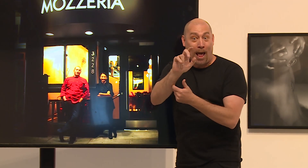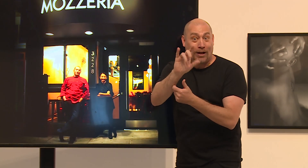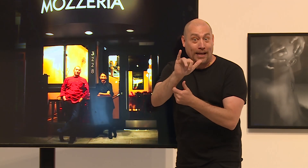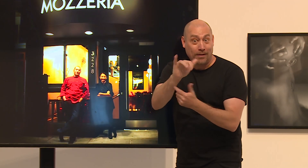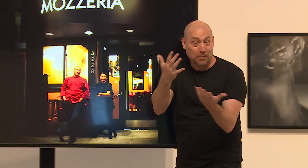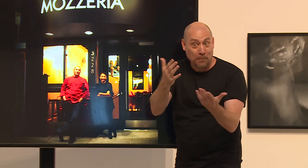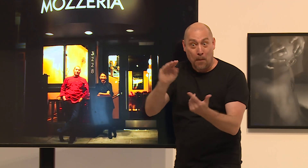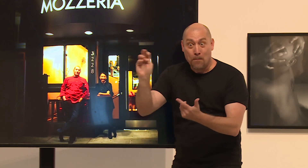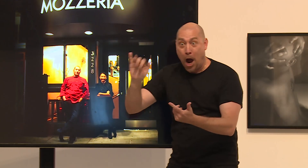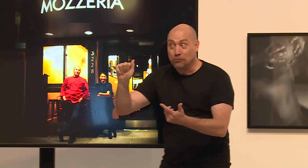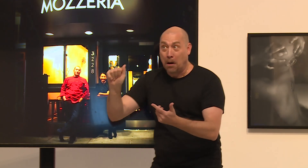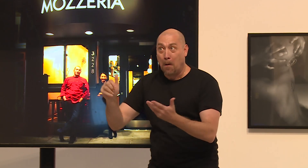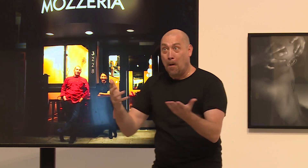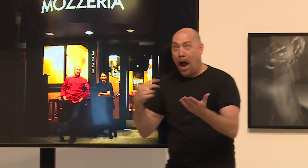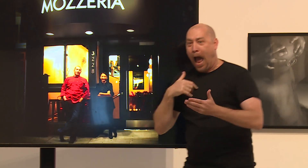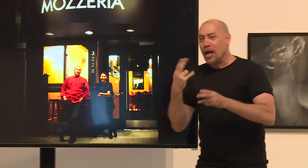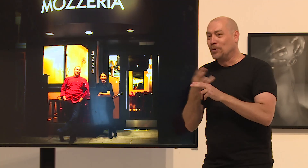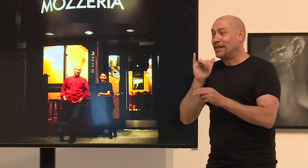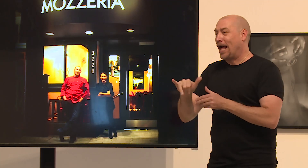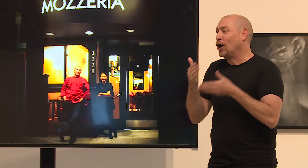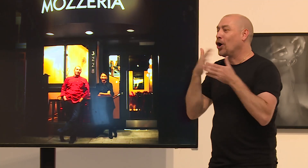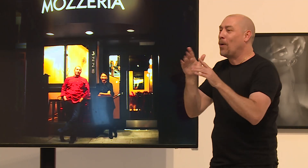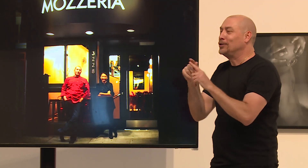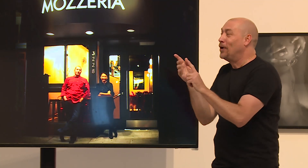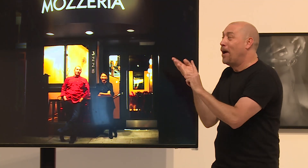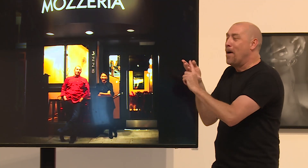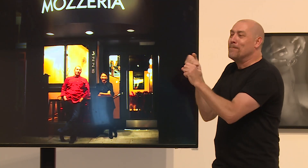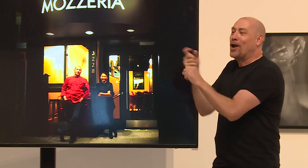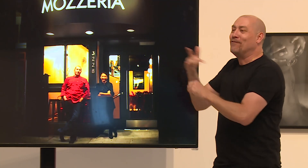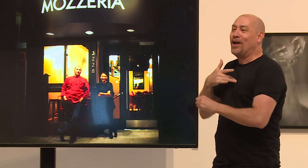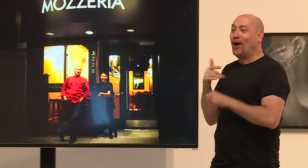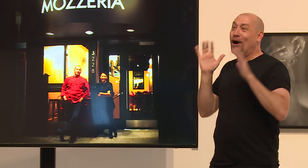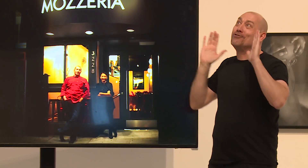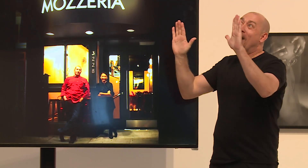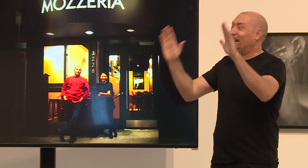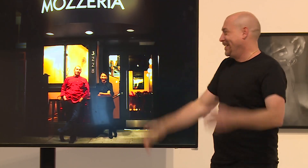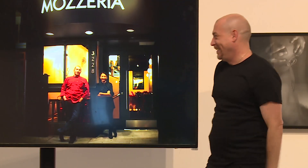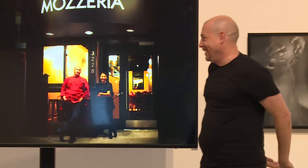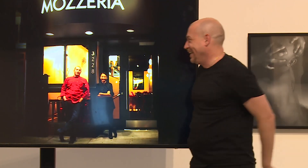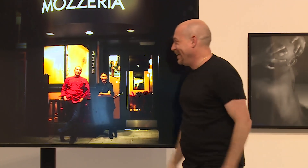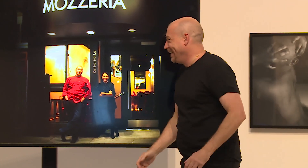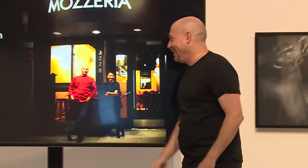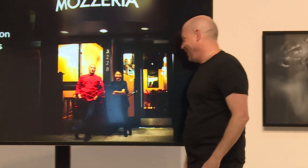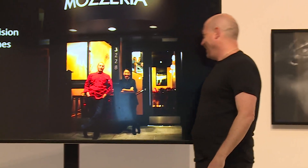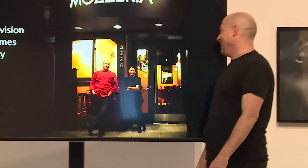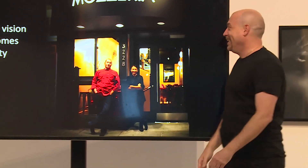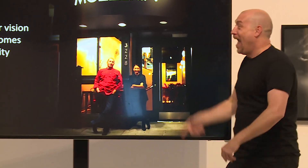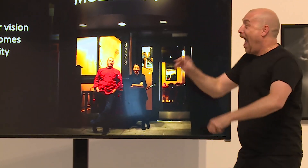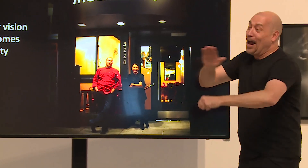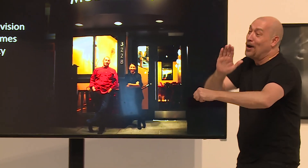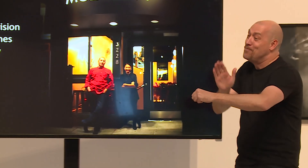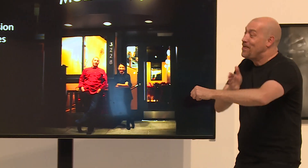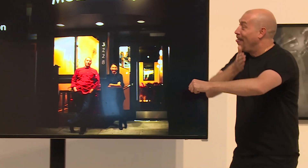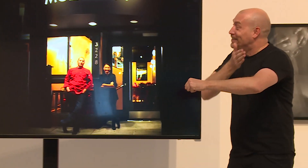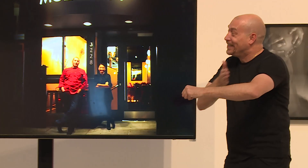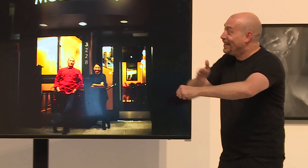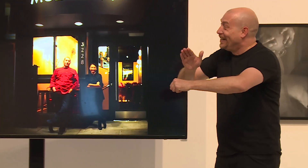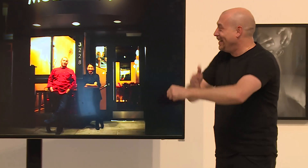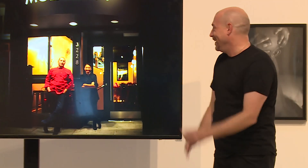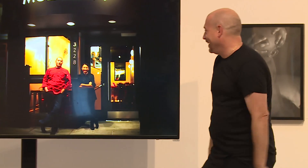And so when we saw that, we thought the mozzarella and the pizzeria and blended them together, and here we are, just like she and I. It's this beautiful little